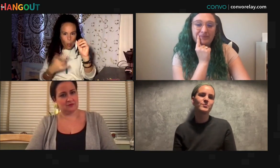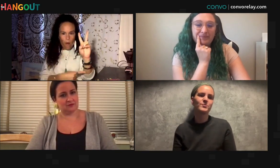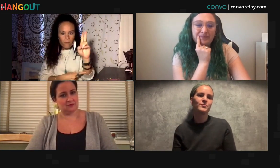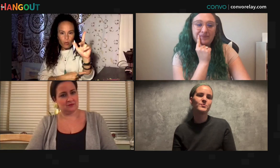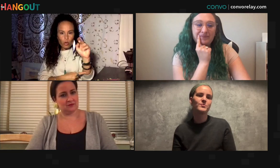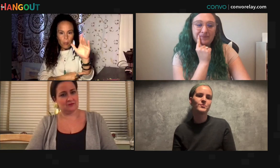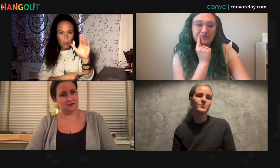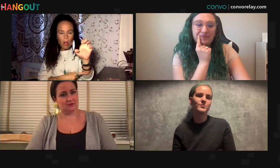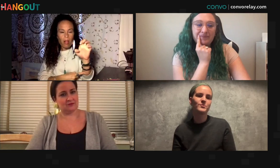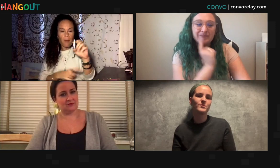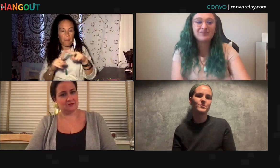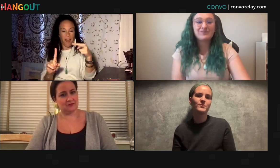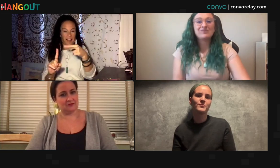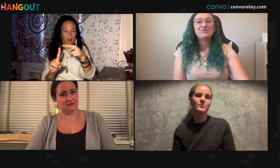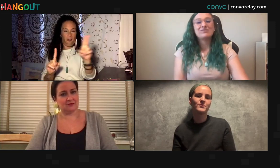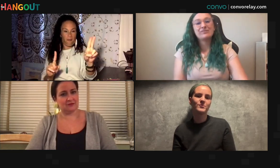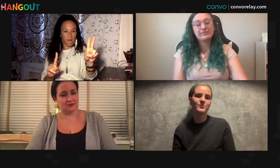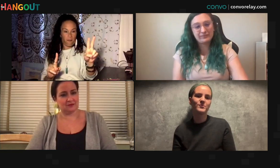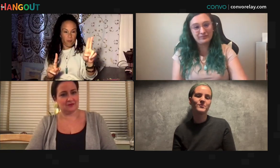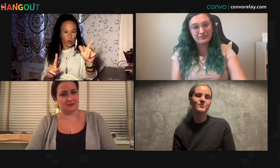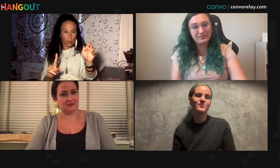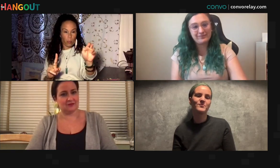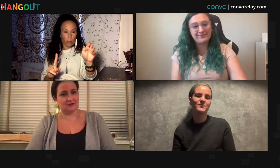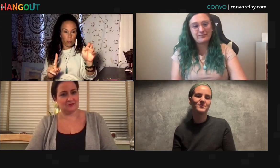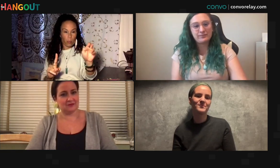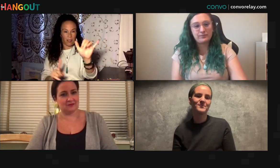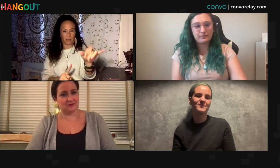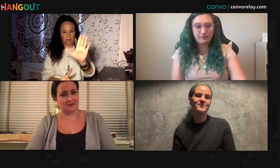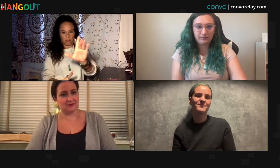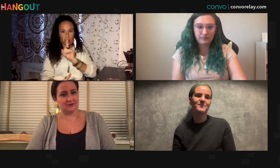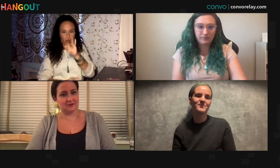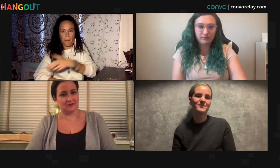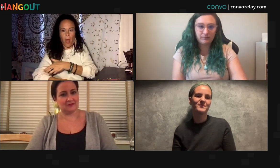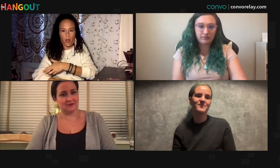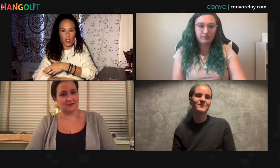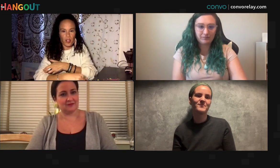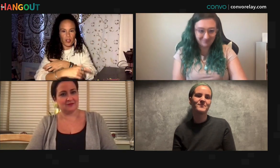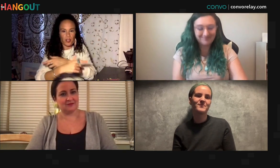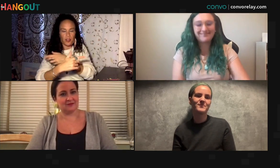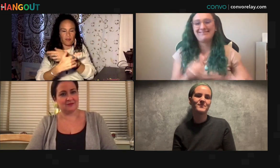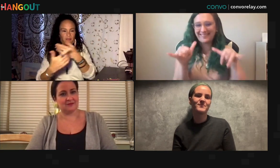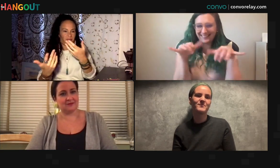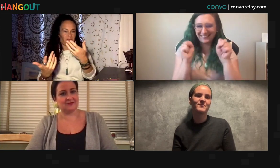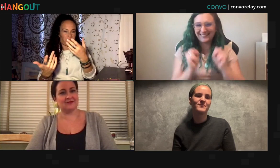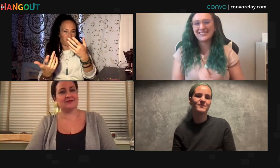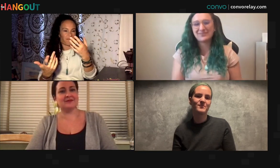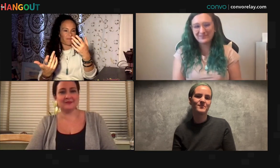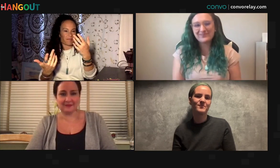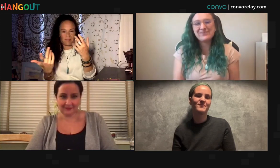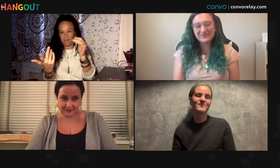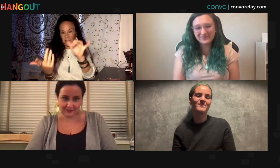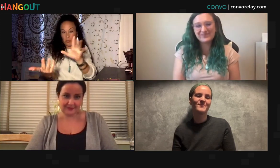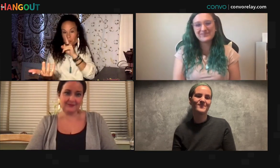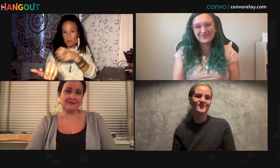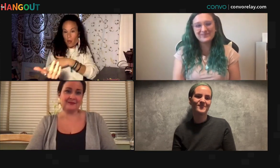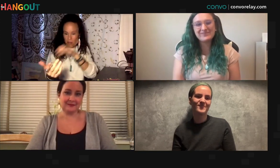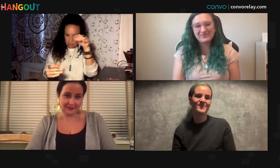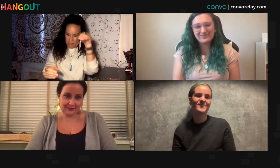within, seeing why we feel this way. Are we feeling vulnerable? And that vulnerability is your true